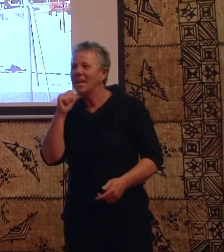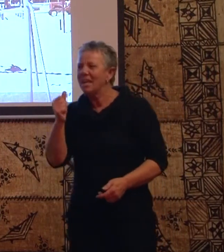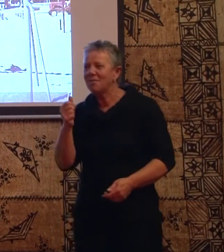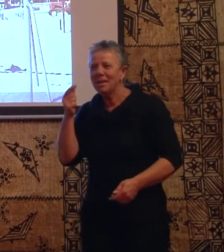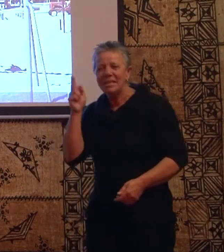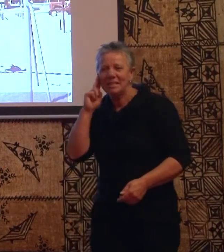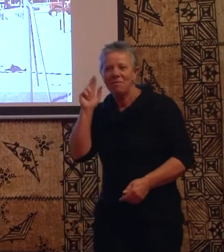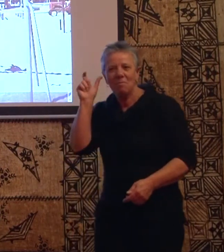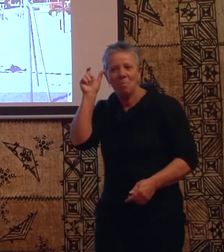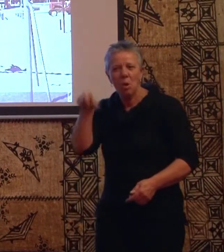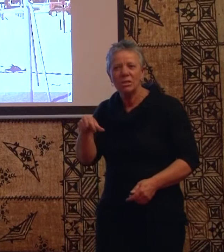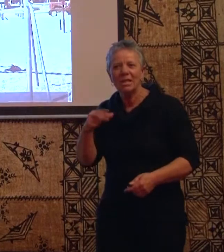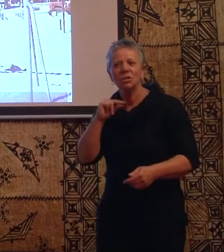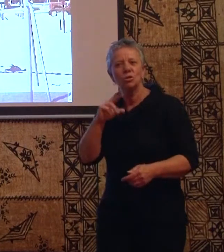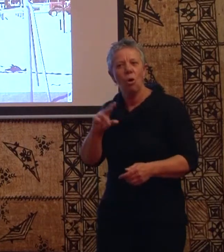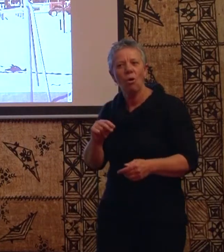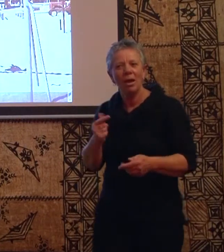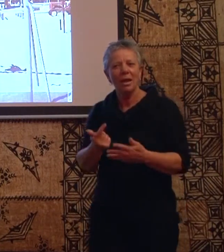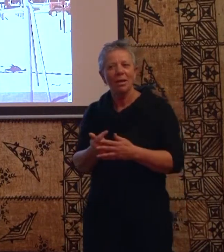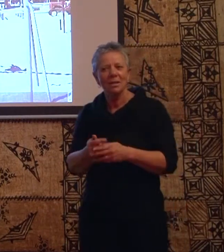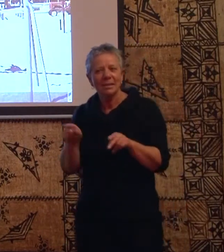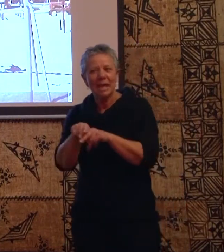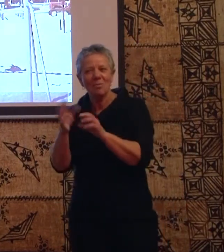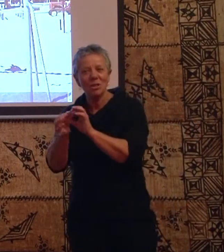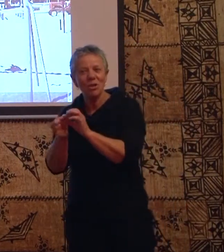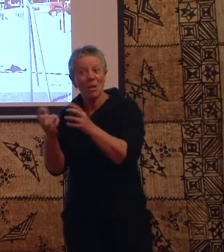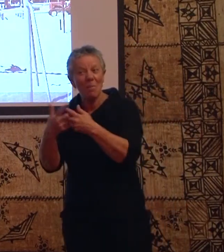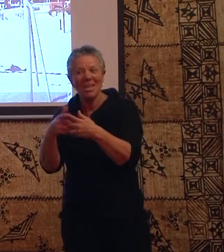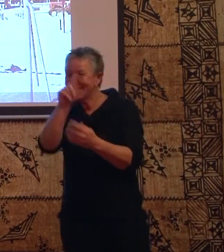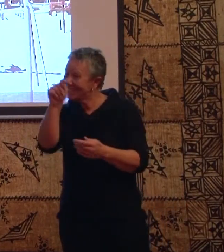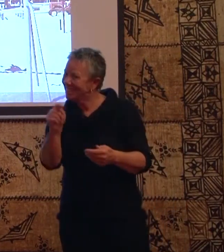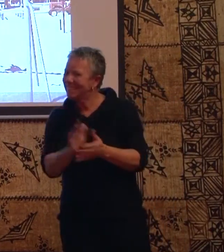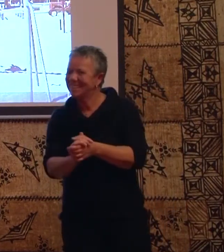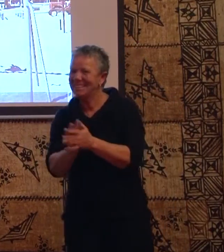talked. That's just a hearing person's perspective. Okay,